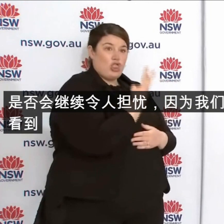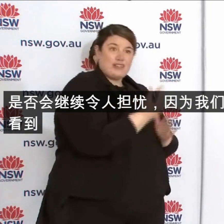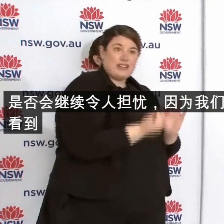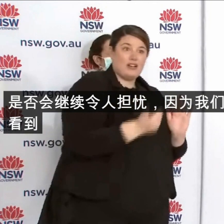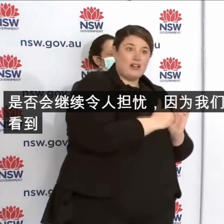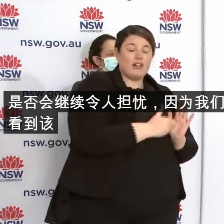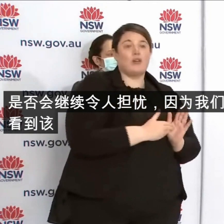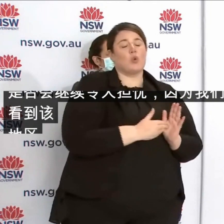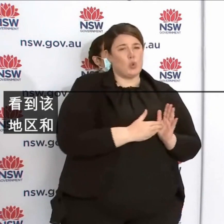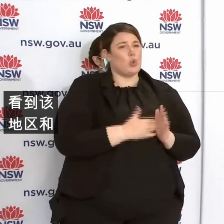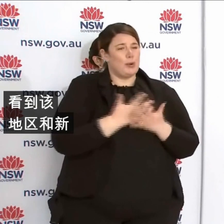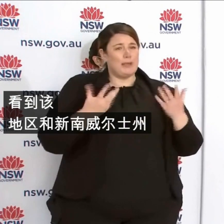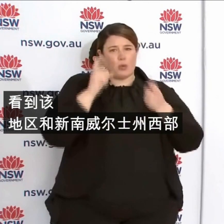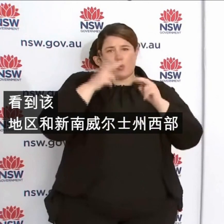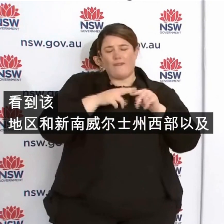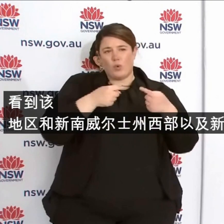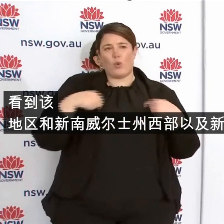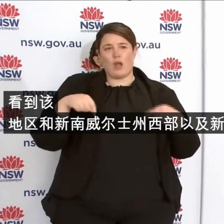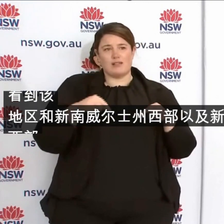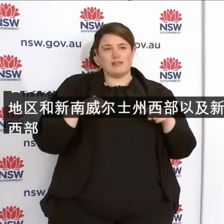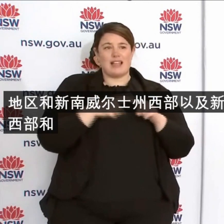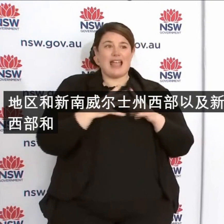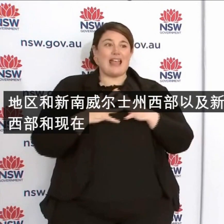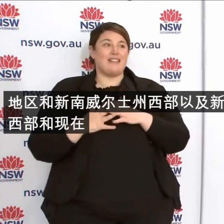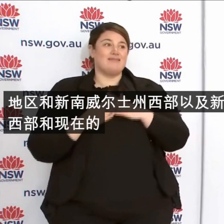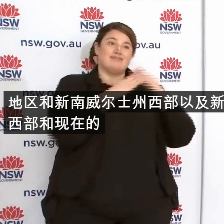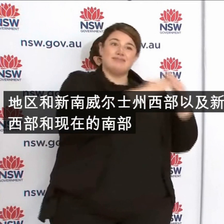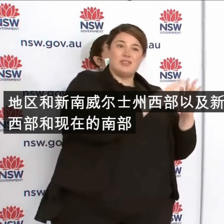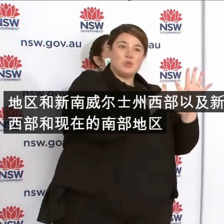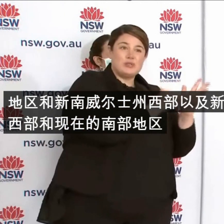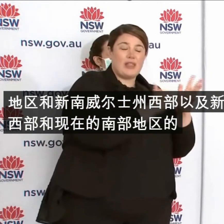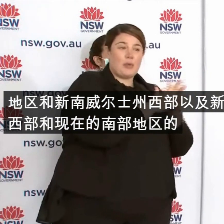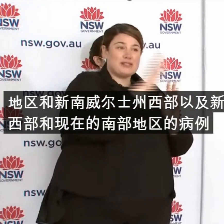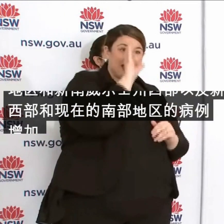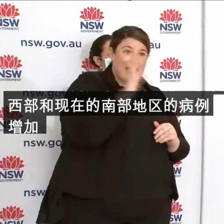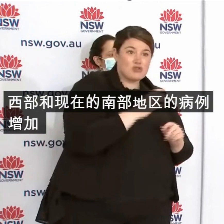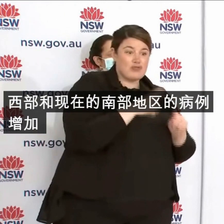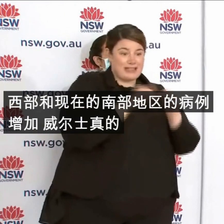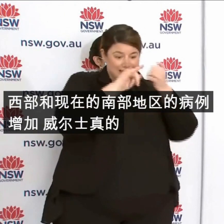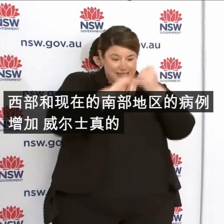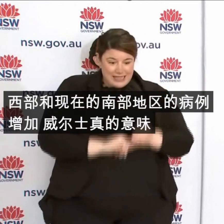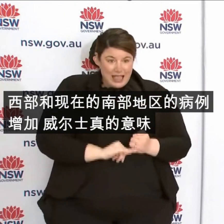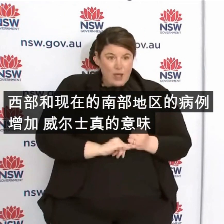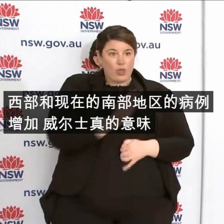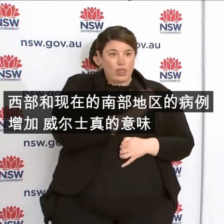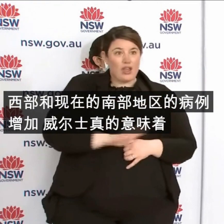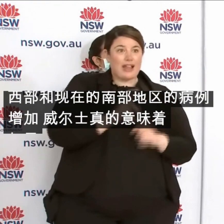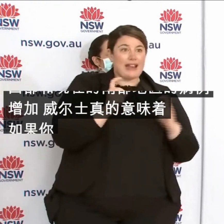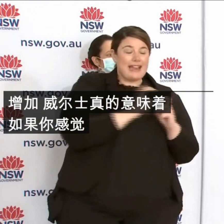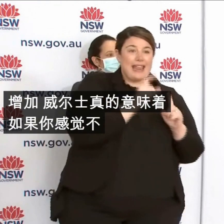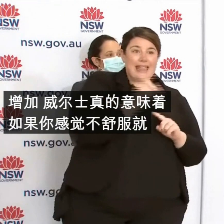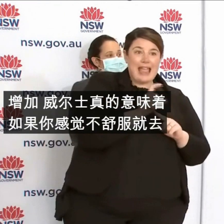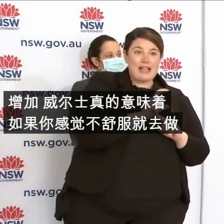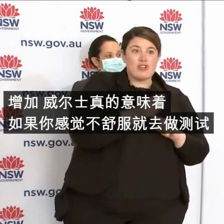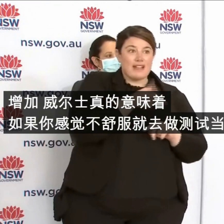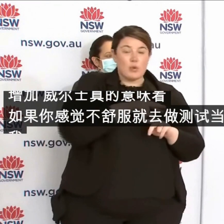escalation of cases in that region. And for Western New South Wales, the far west and now southern parts of New South Wales really means get tested if you're